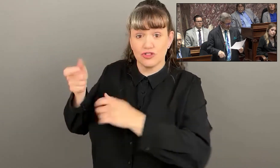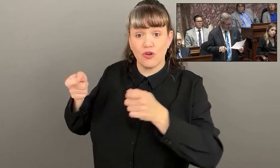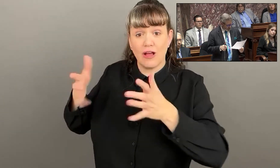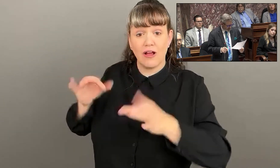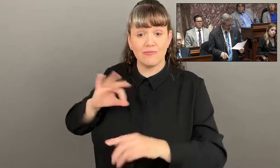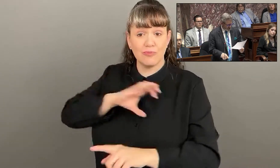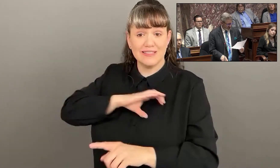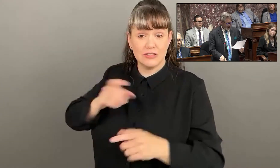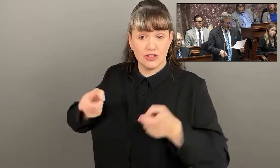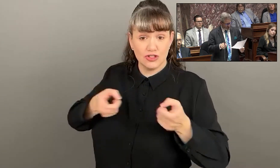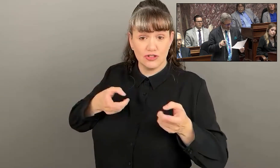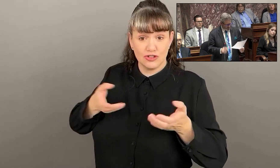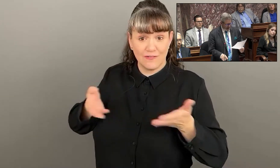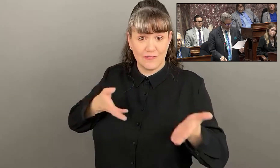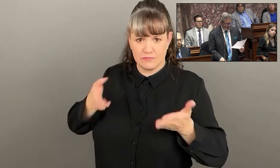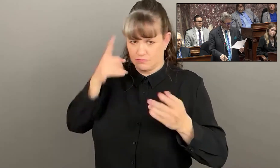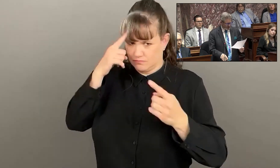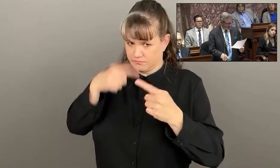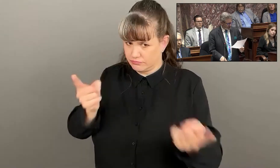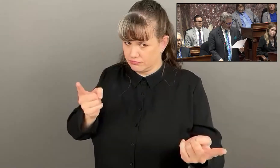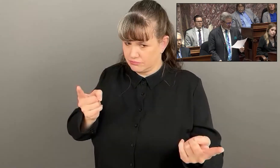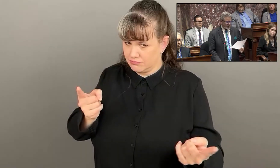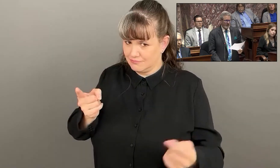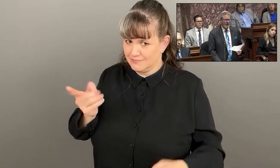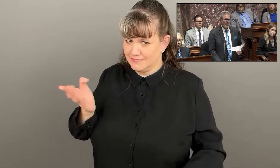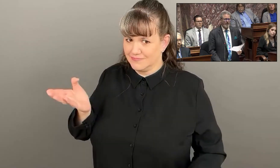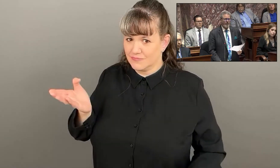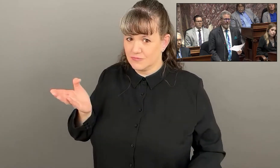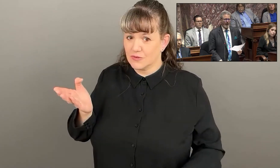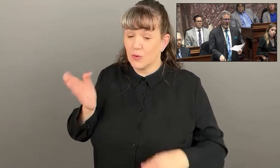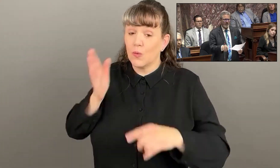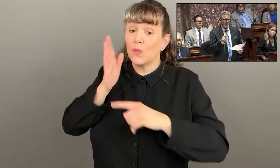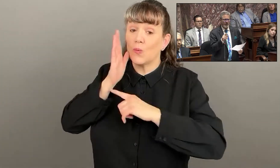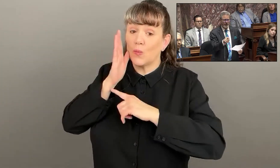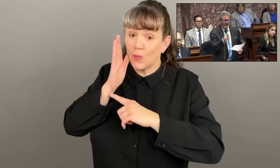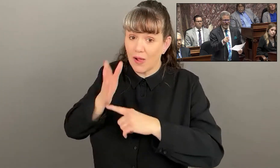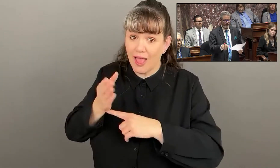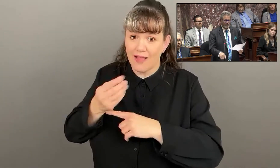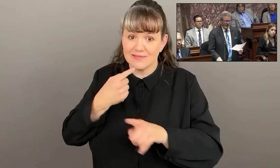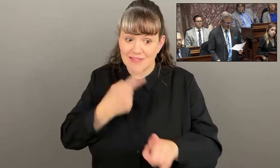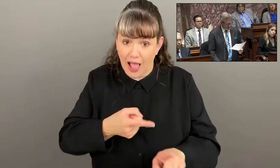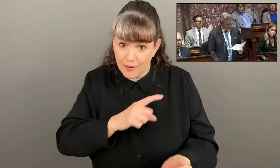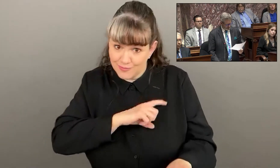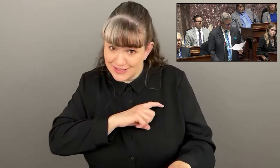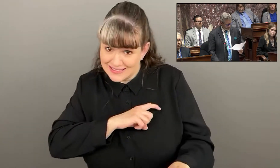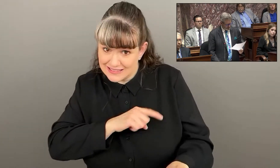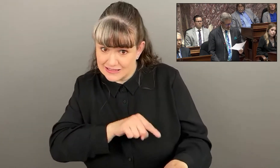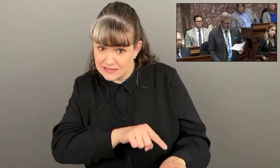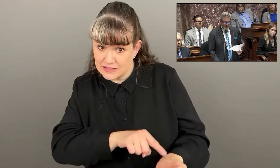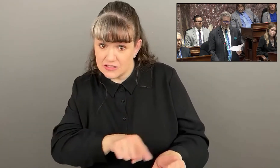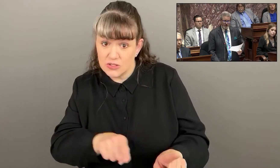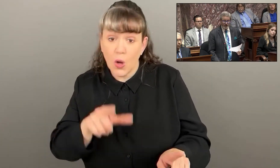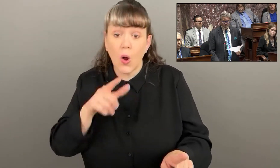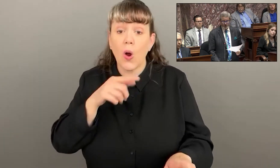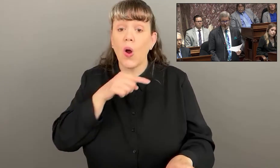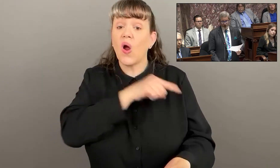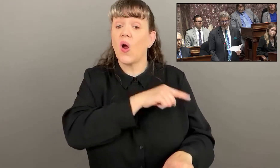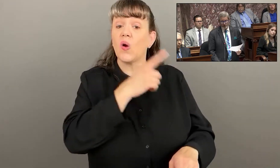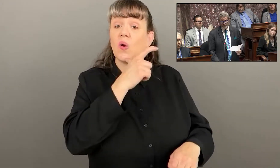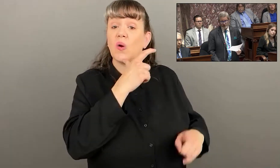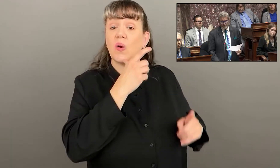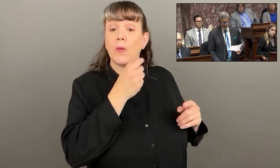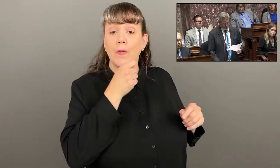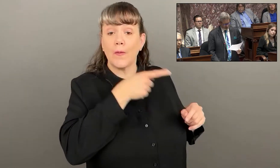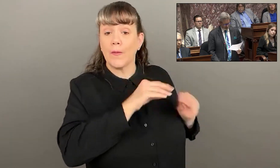direct police to harangue whistleblowers who embarrass this government. To the Solicitor